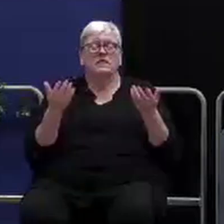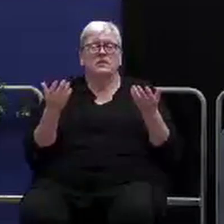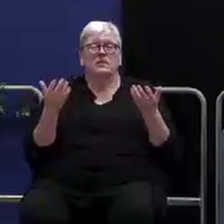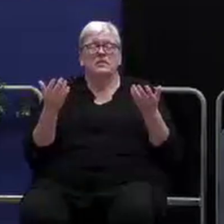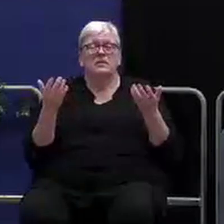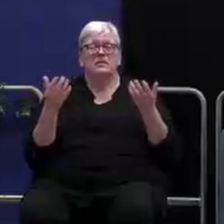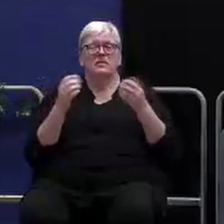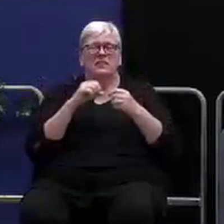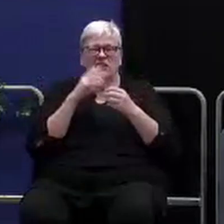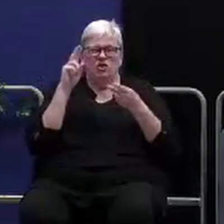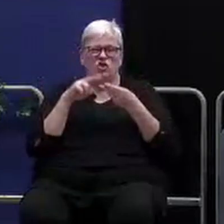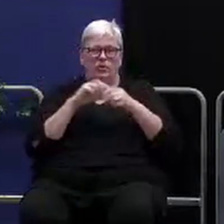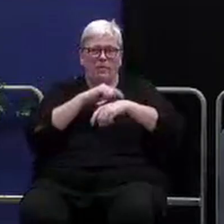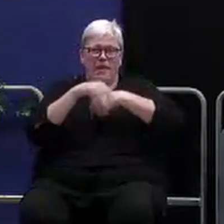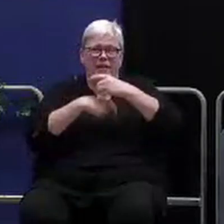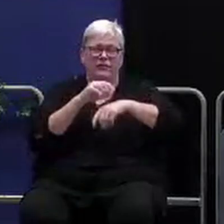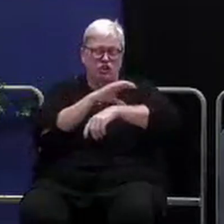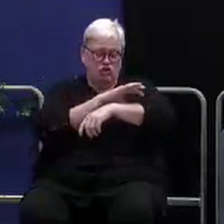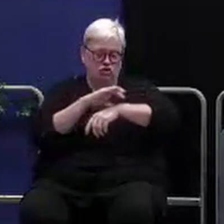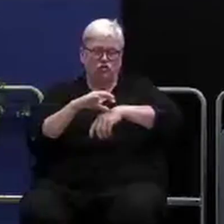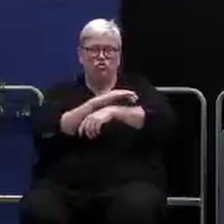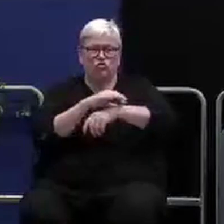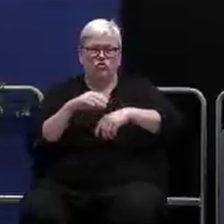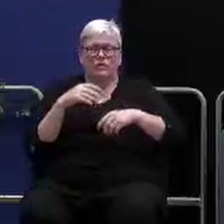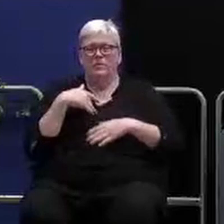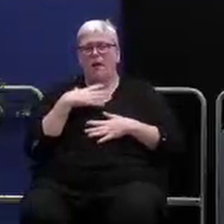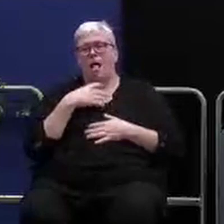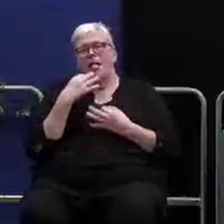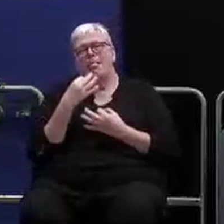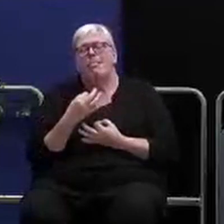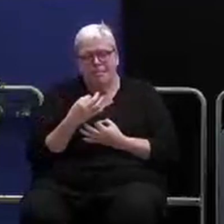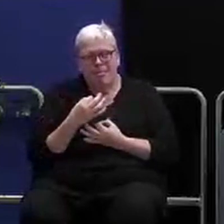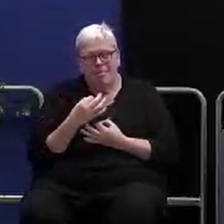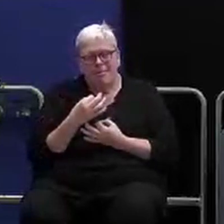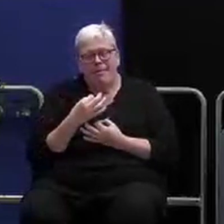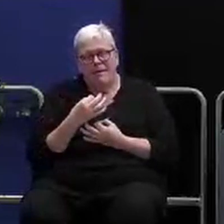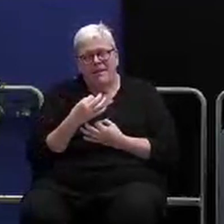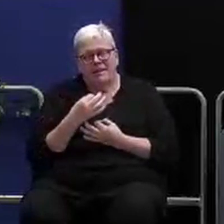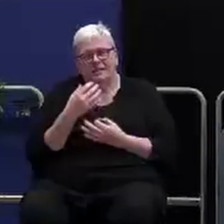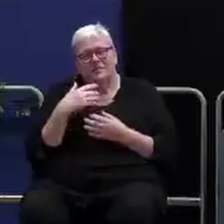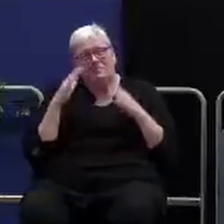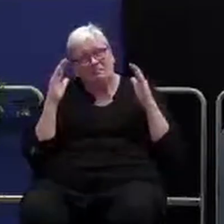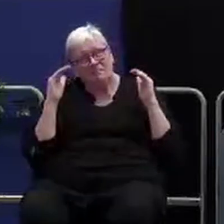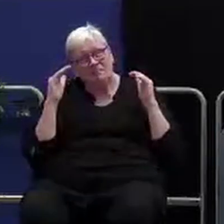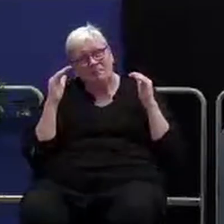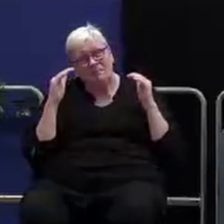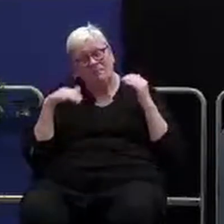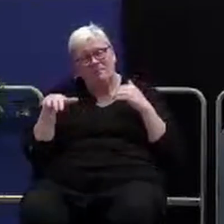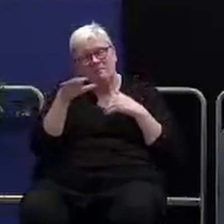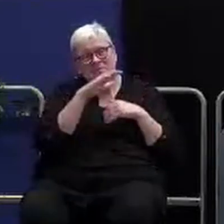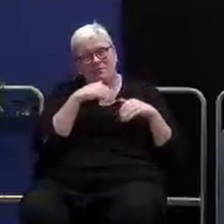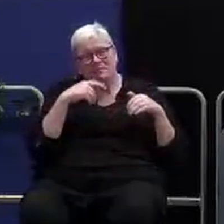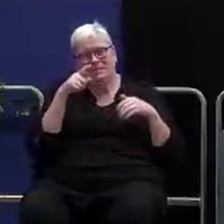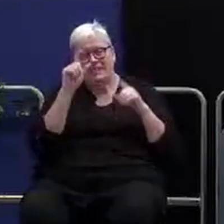of cheap bangles. I was smitten, but my awe kept me circling at the outskirts of his field, while